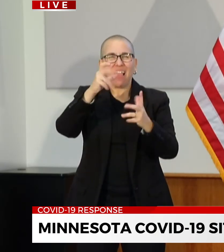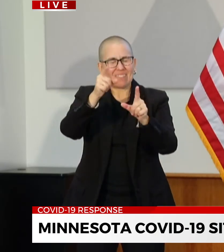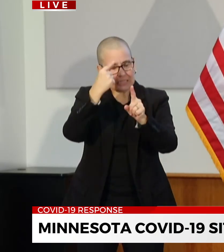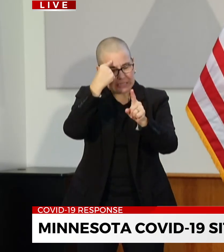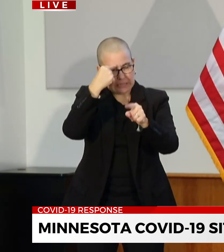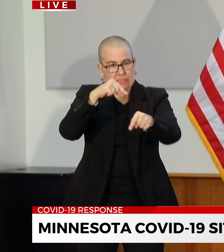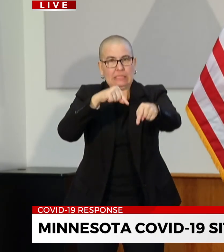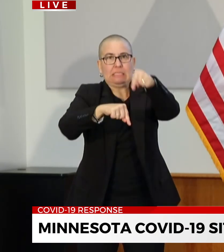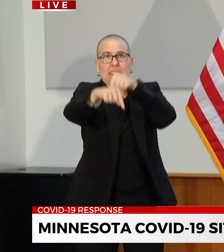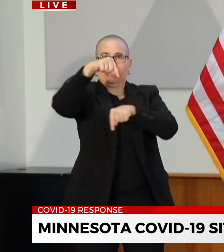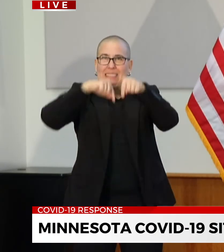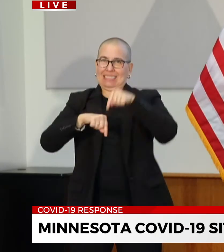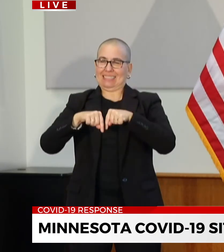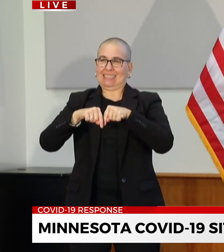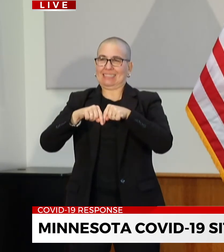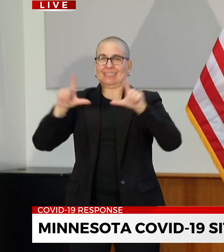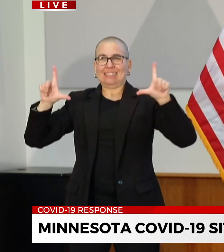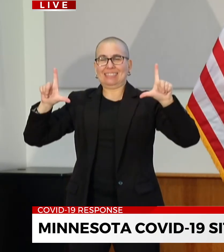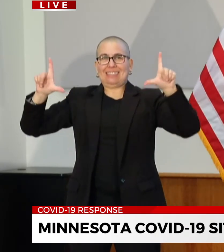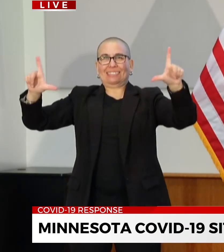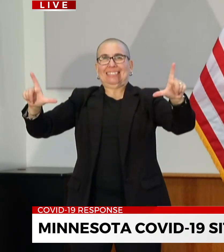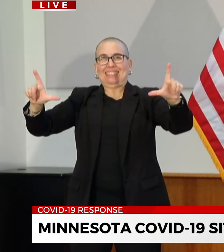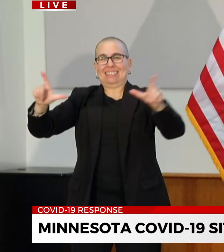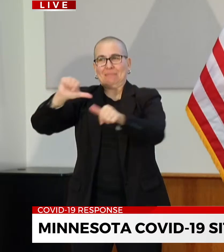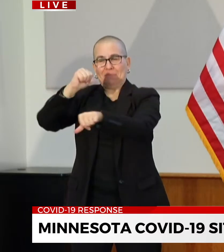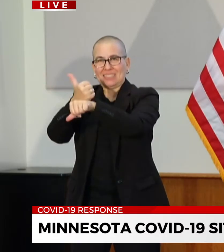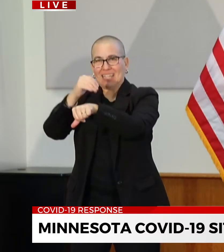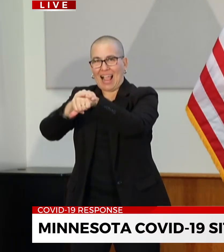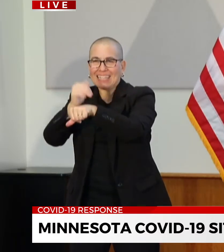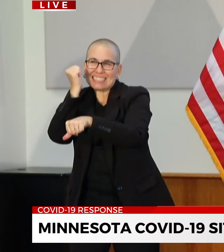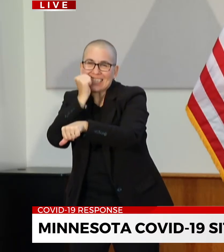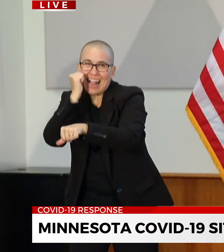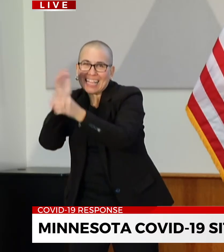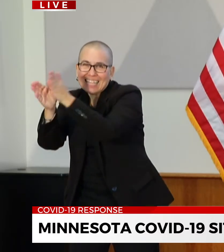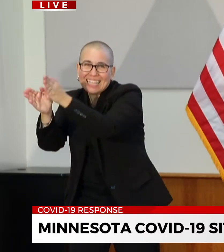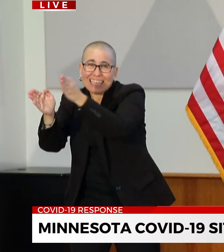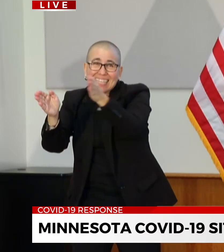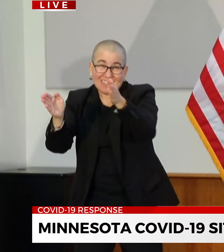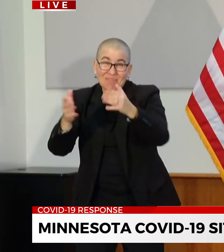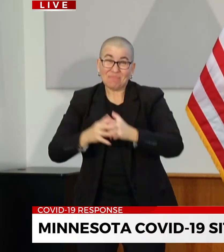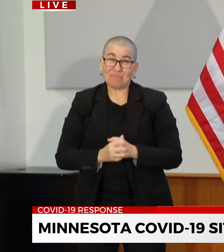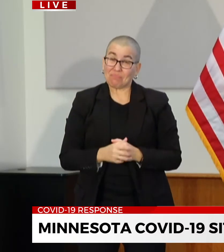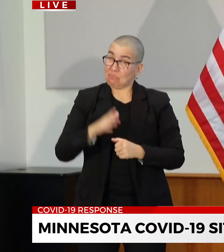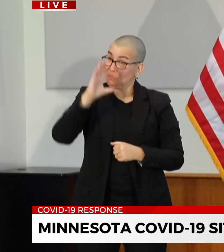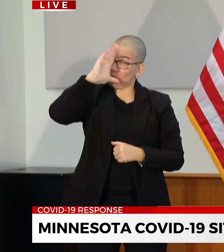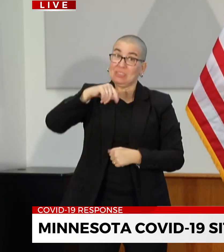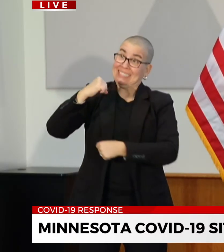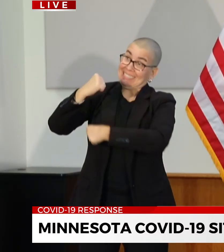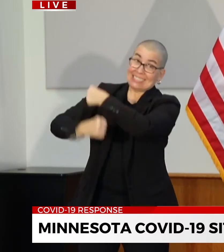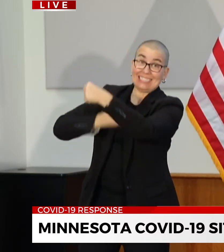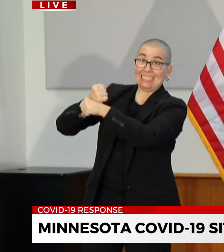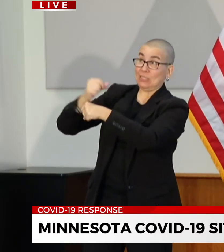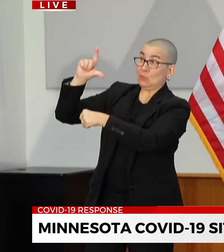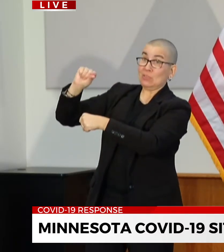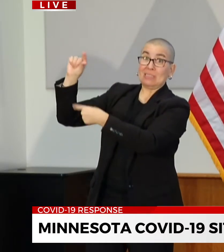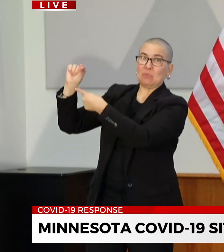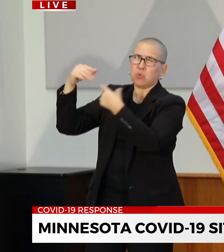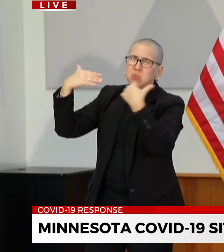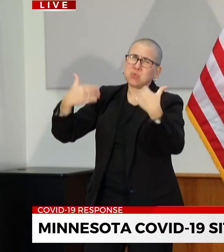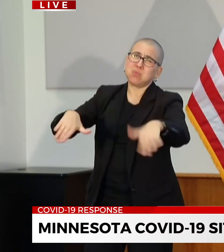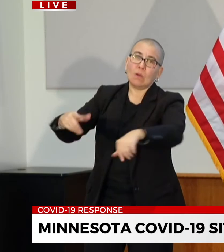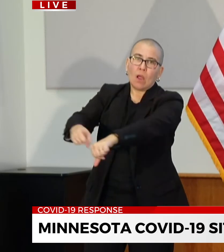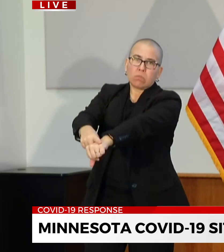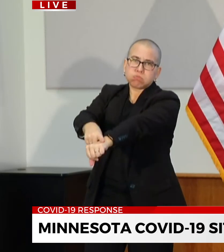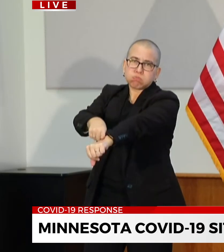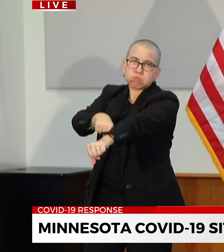trends. And I do know that 2020 feels for so many of us like it's been the longest year ever. but it's just so